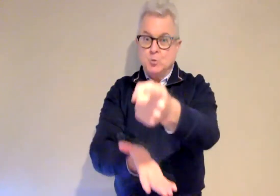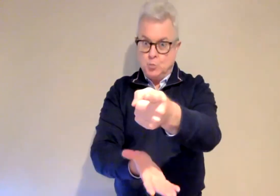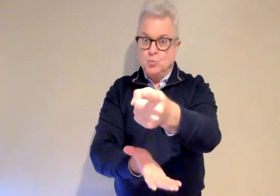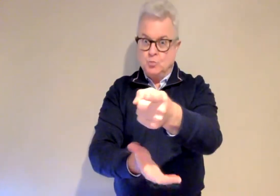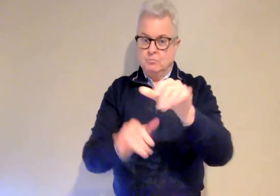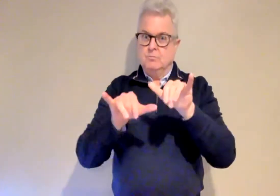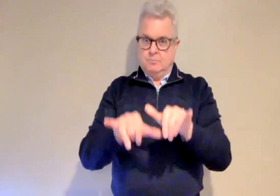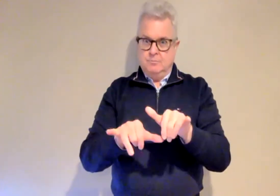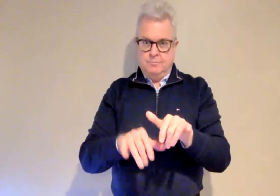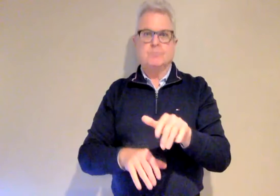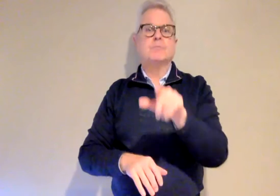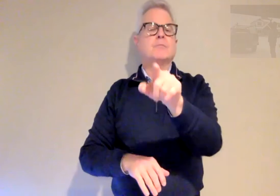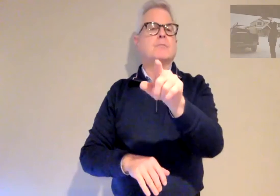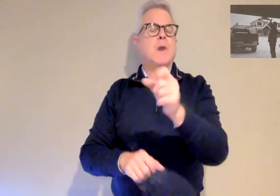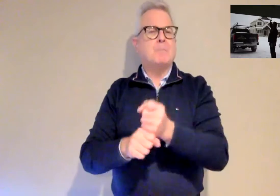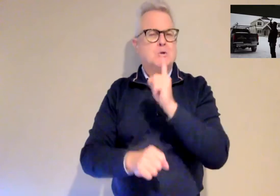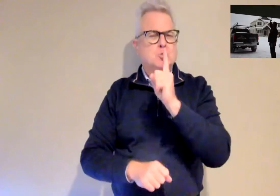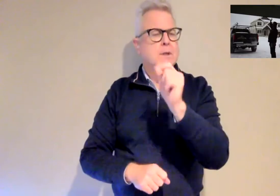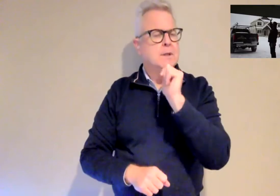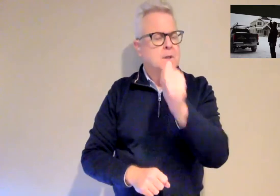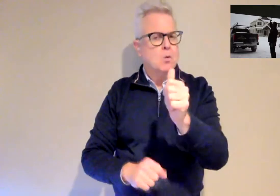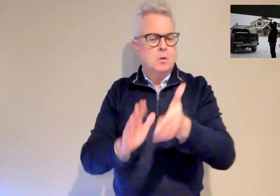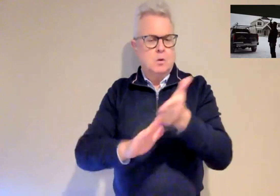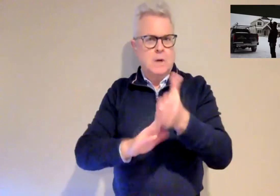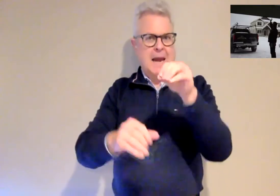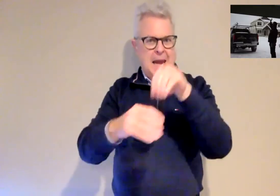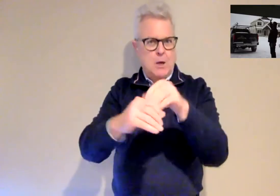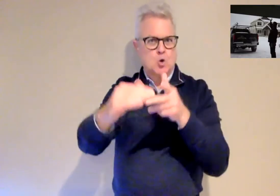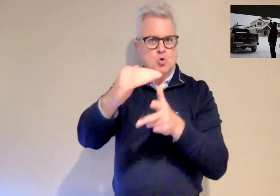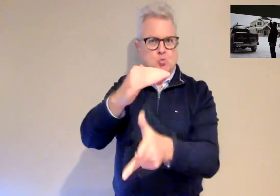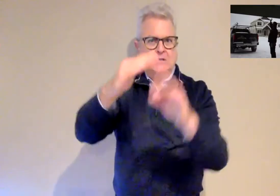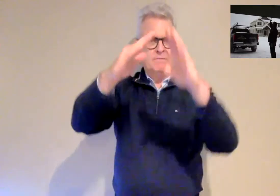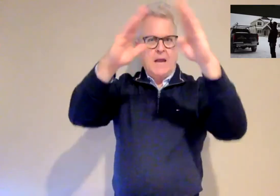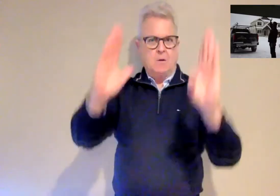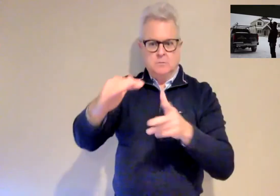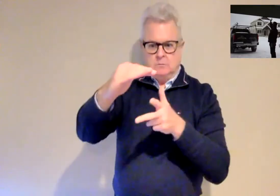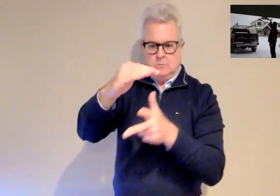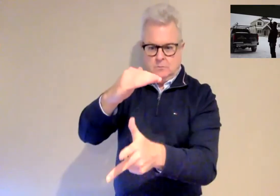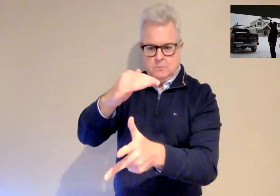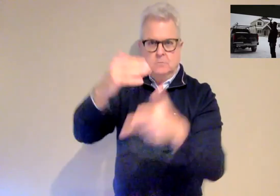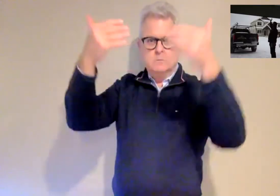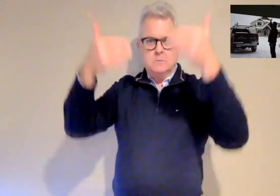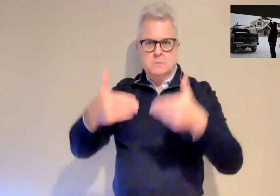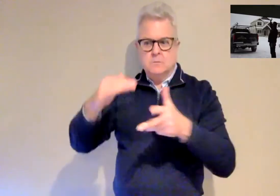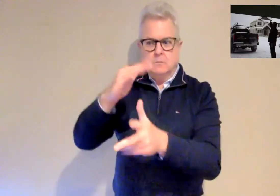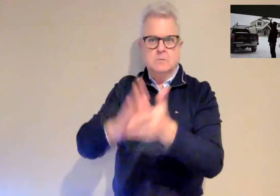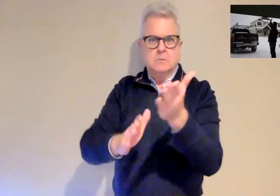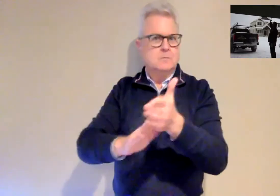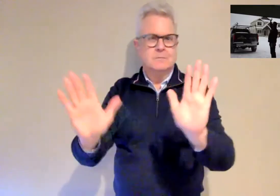until 911 or the first responders arrive to come get you. Now, what's important is that you should not have the car